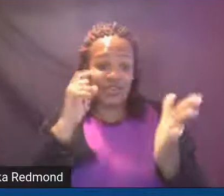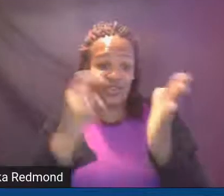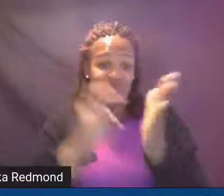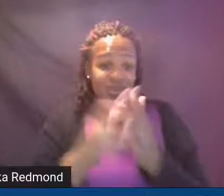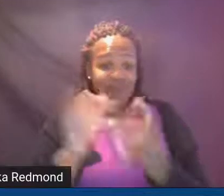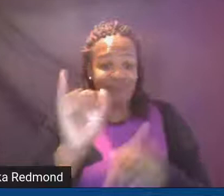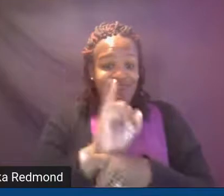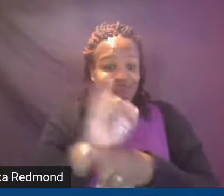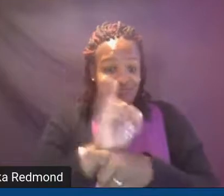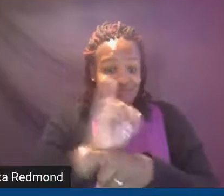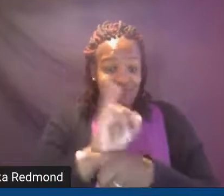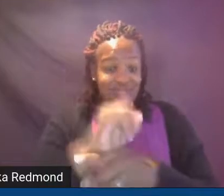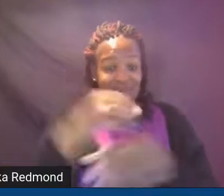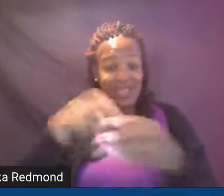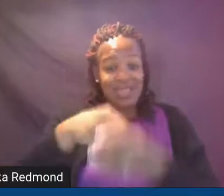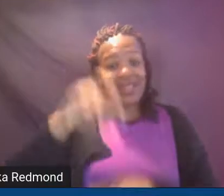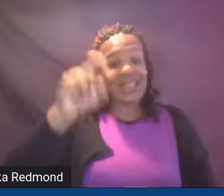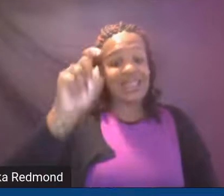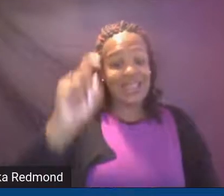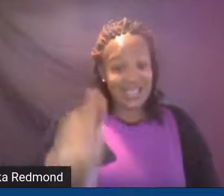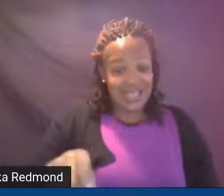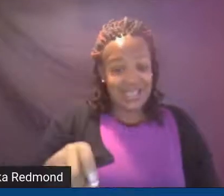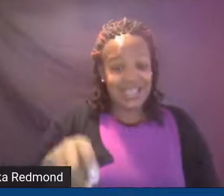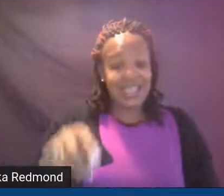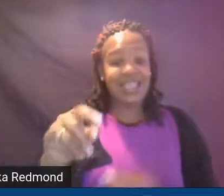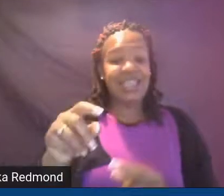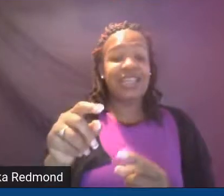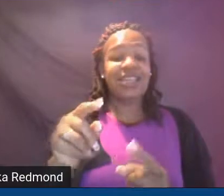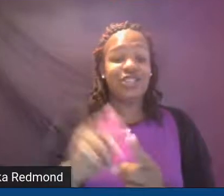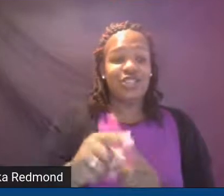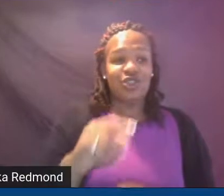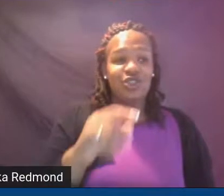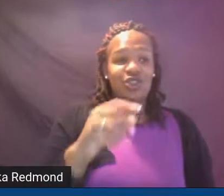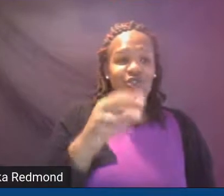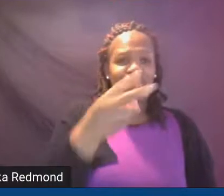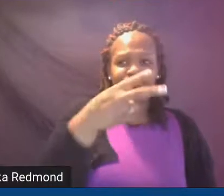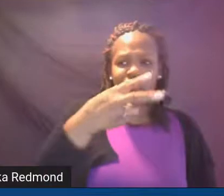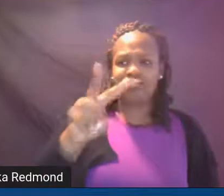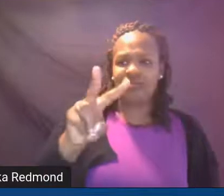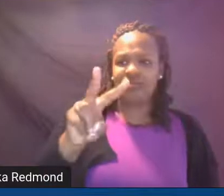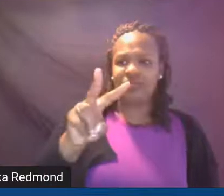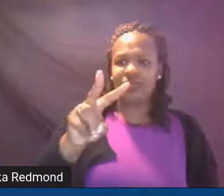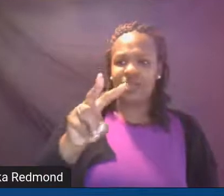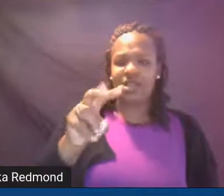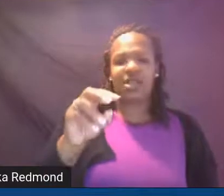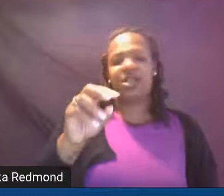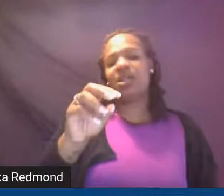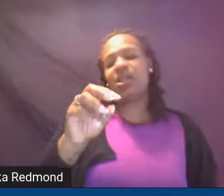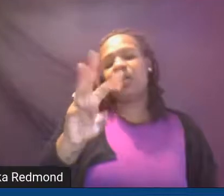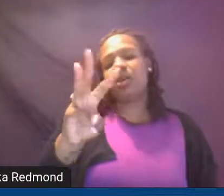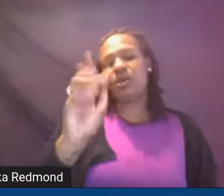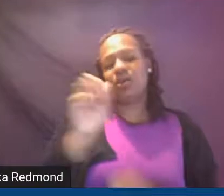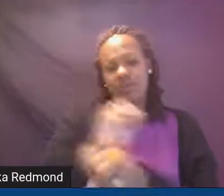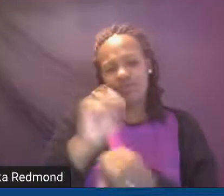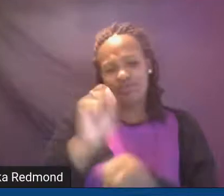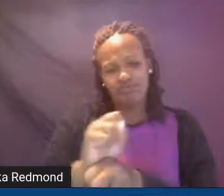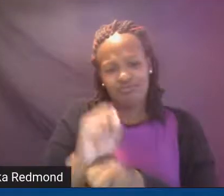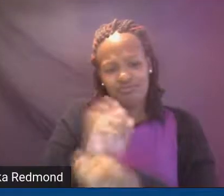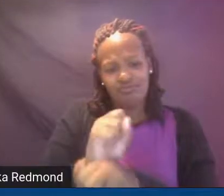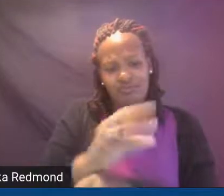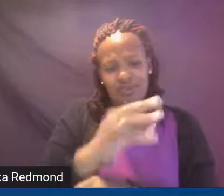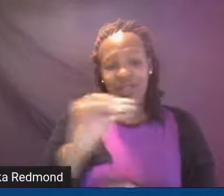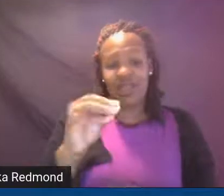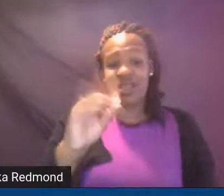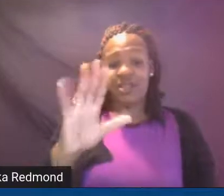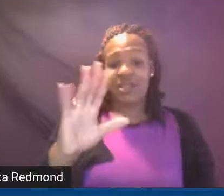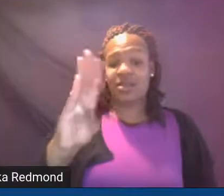industries in the need to look at the extended workforce as an extension of their brand. You know, when I was at